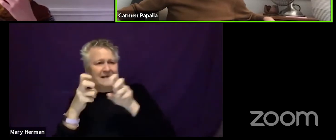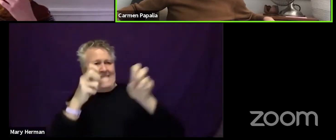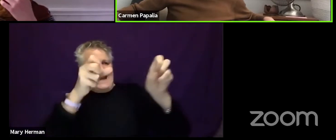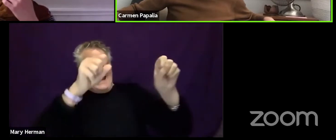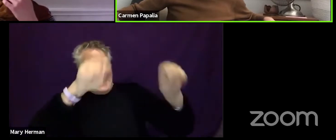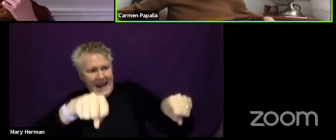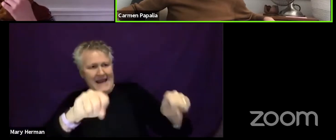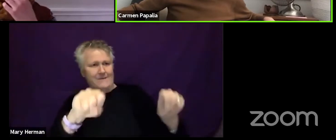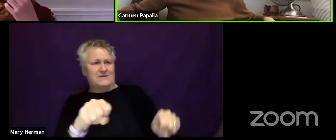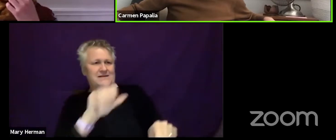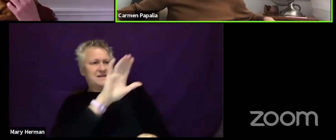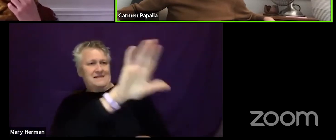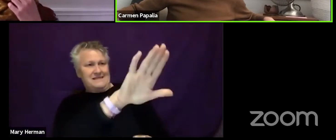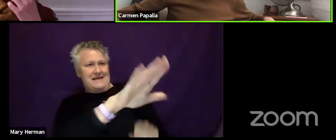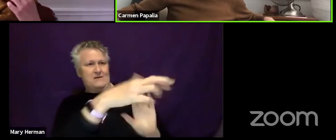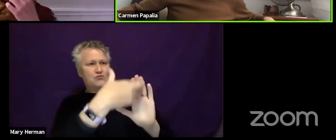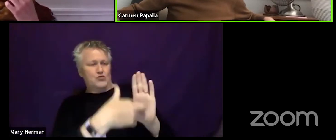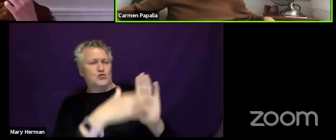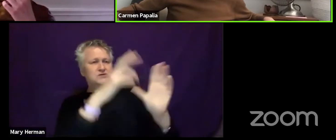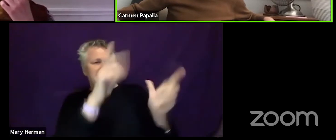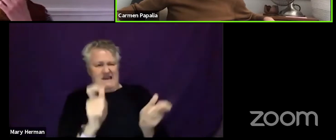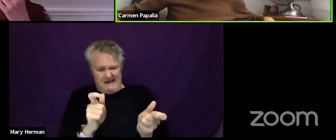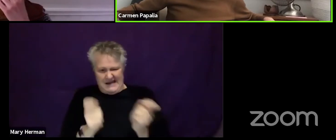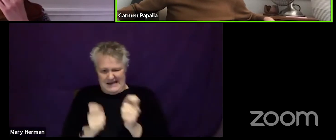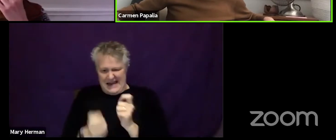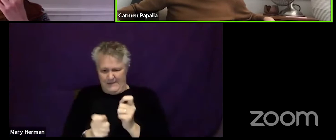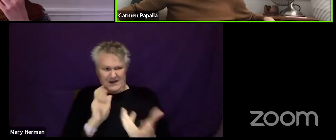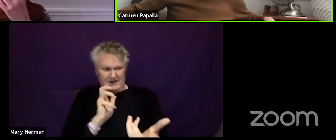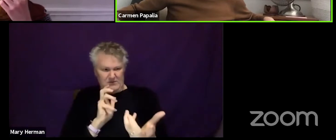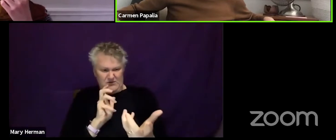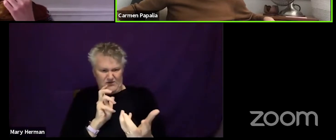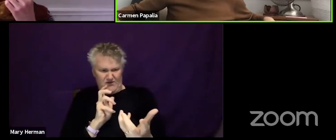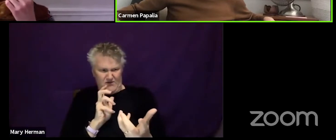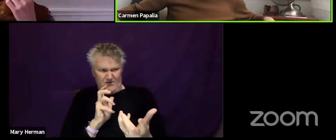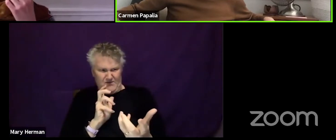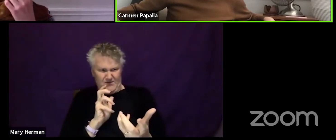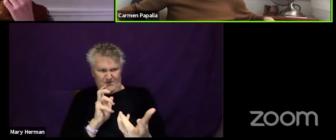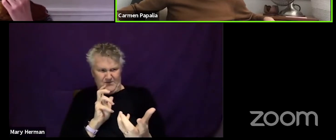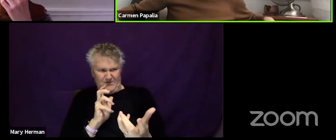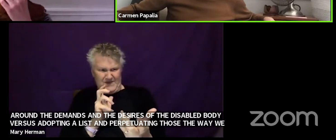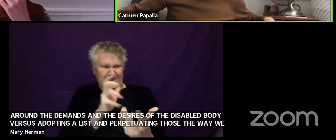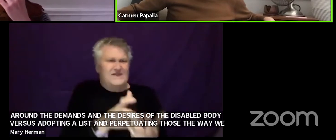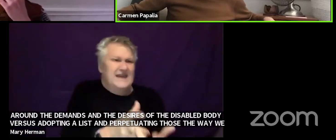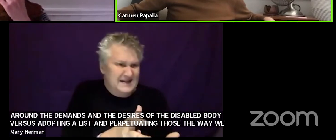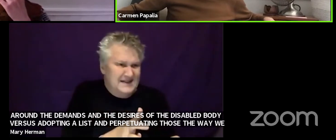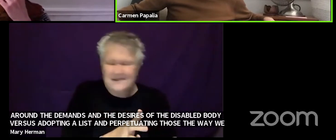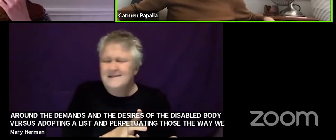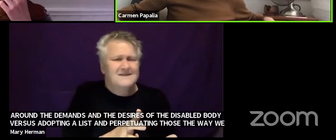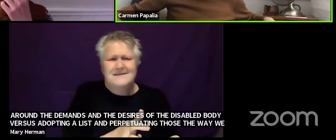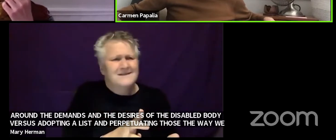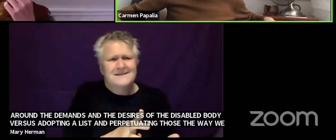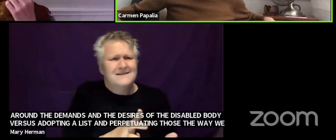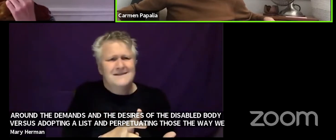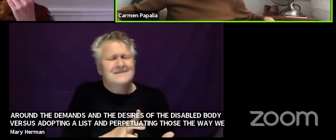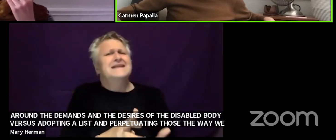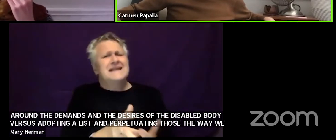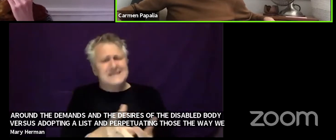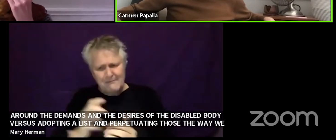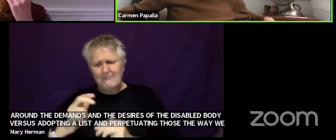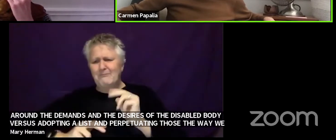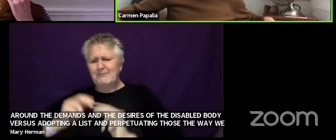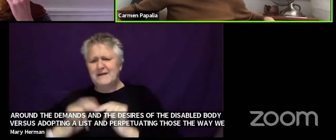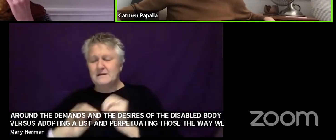through the way we organize our social spaces, our communities, the ways buildings are